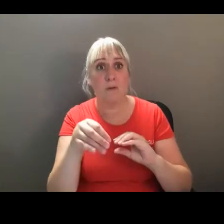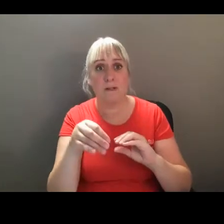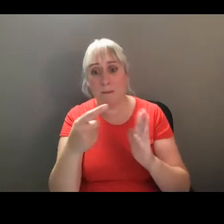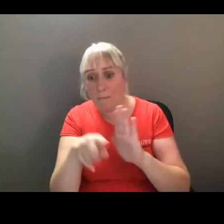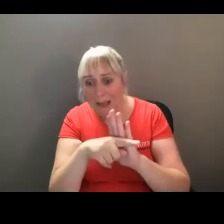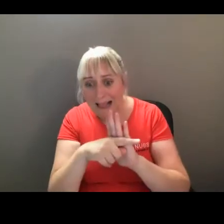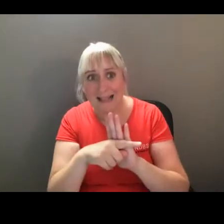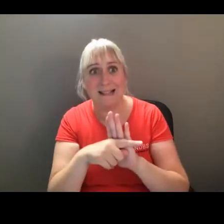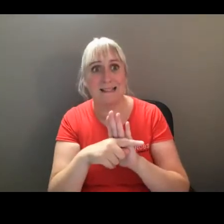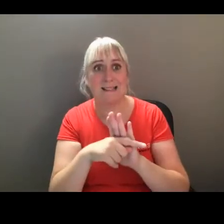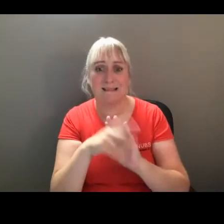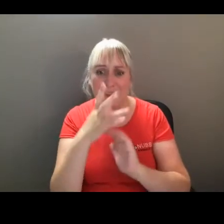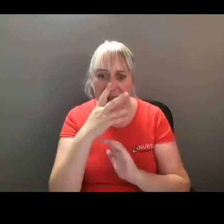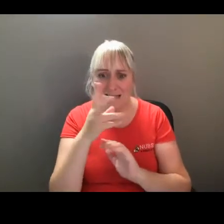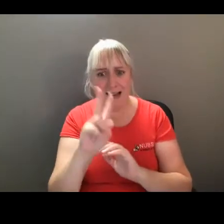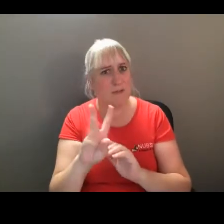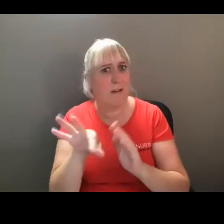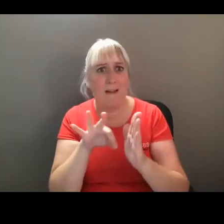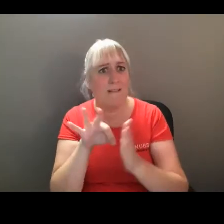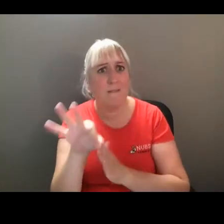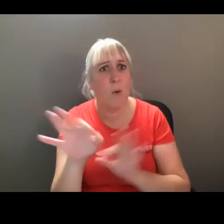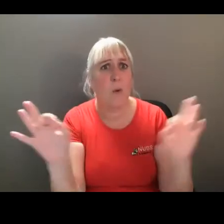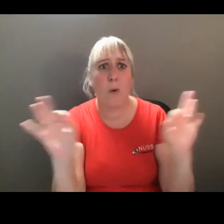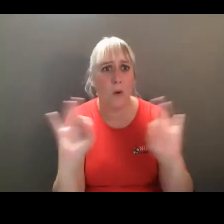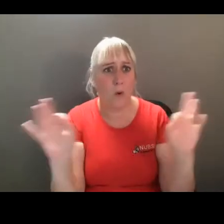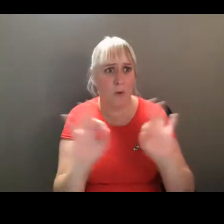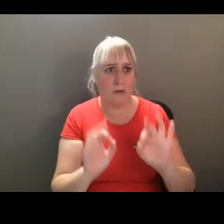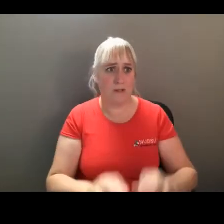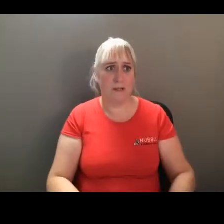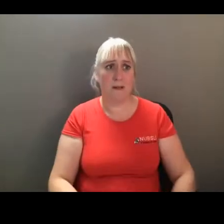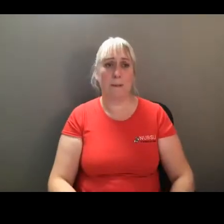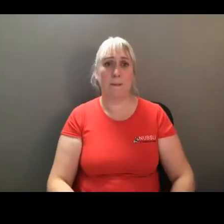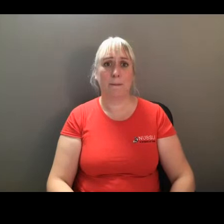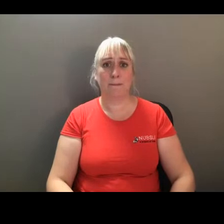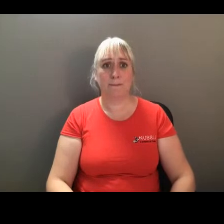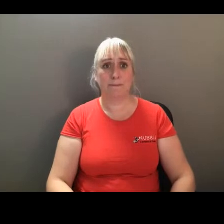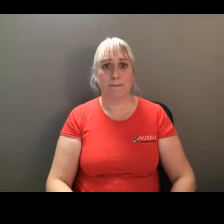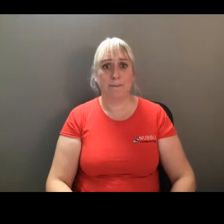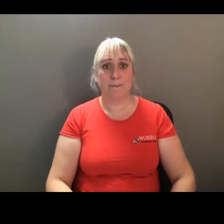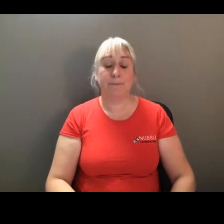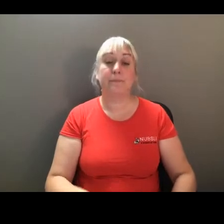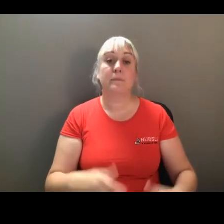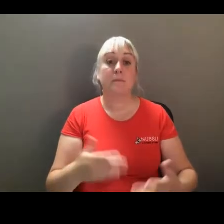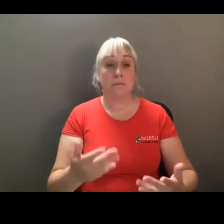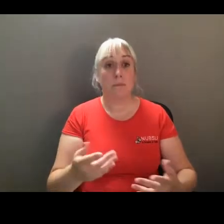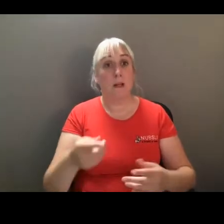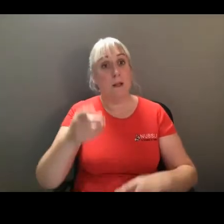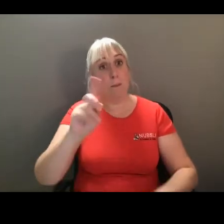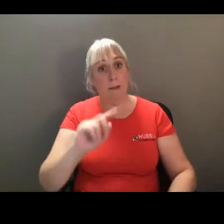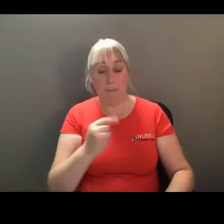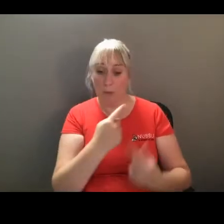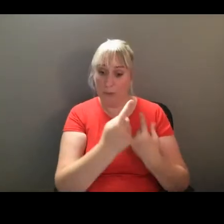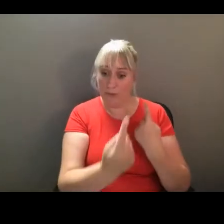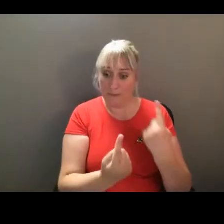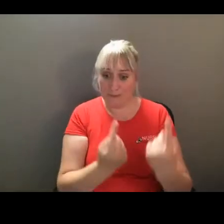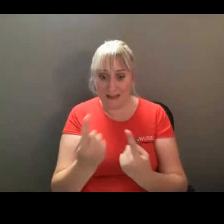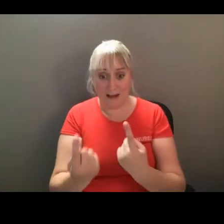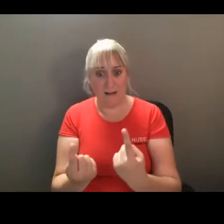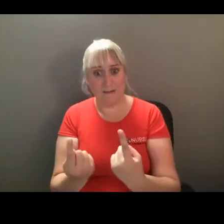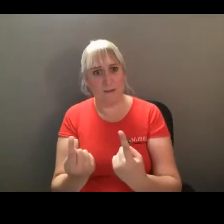on and on all night, but it's nothing new. What I'm telling you today is what people are already experiencing in every other